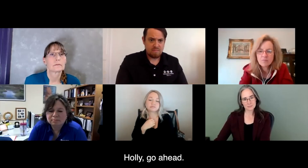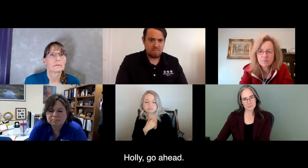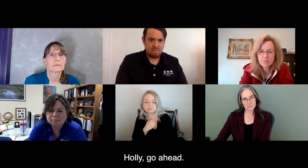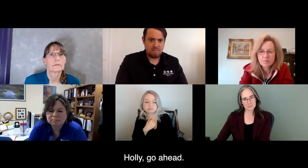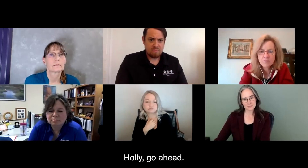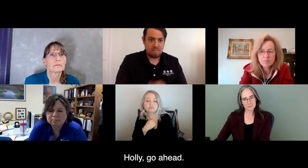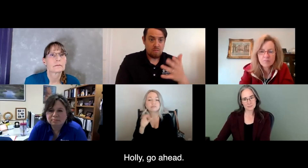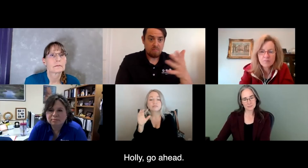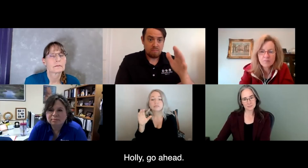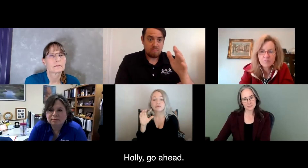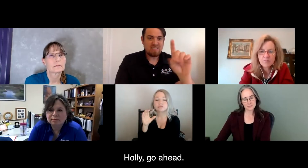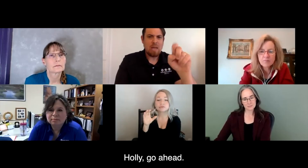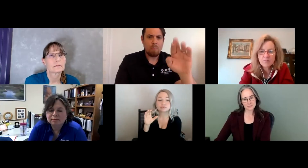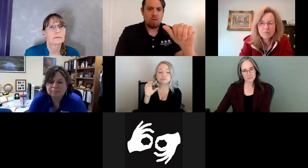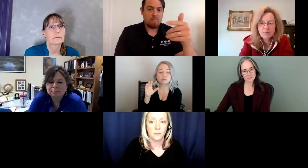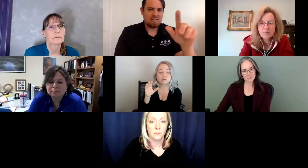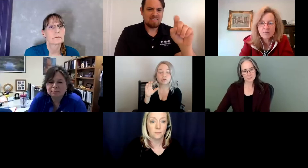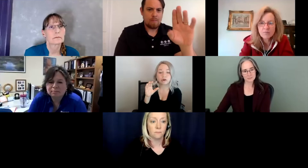Holly, you can go ahead.